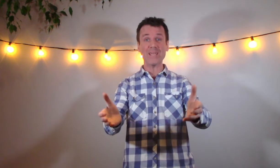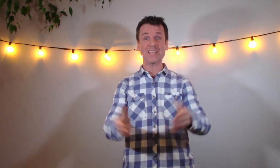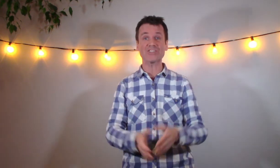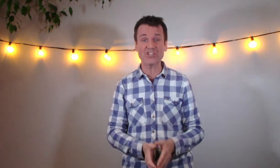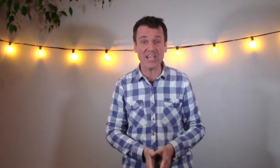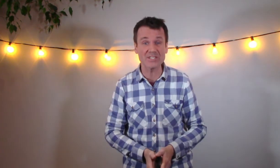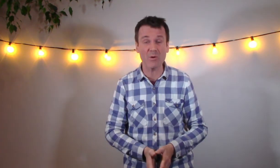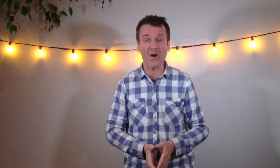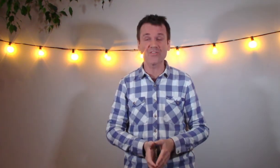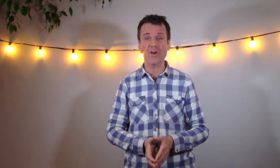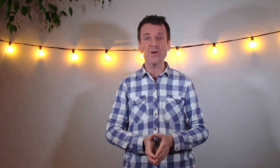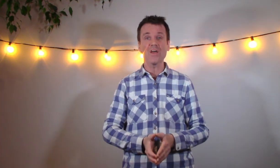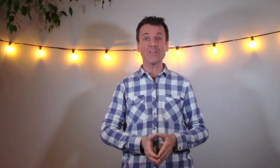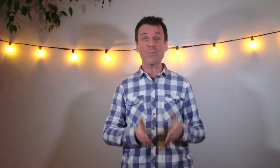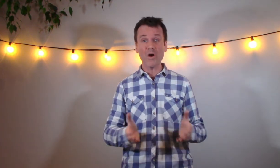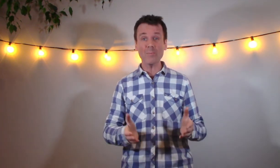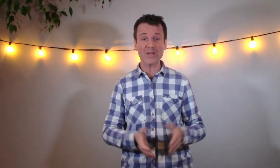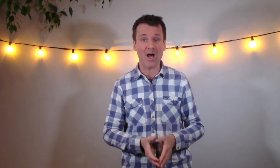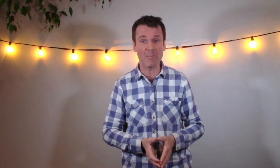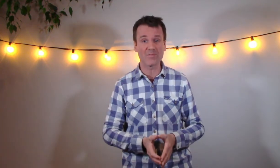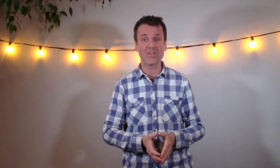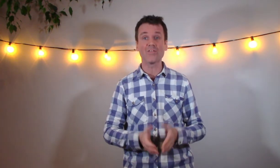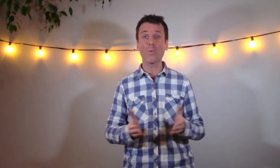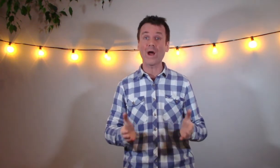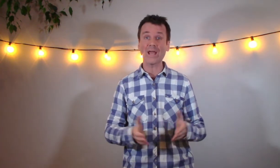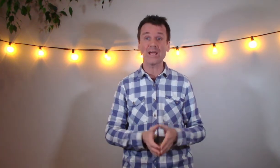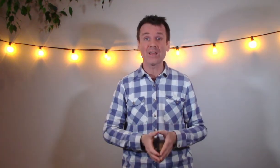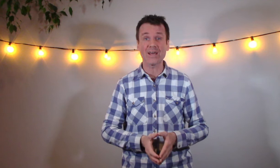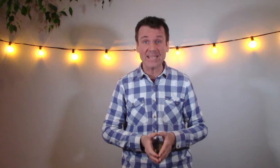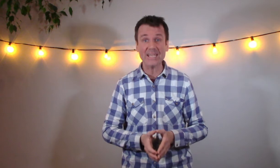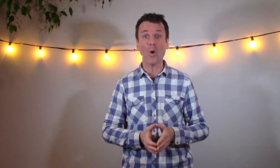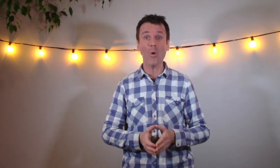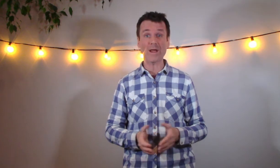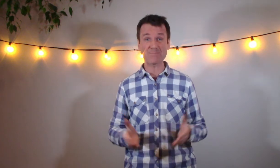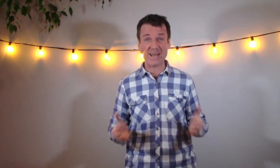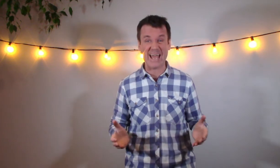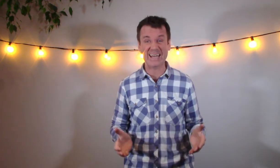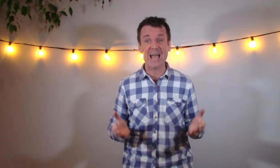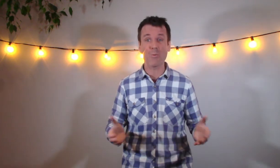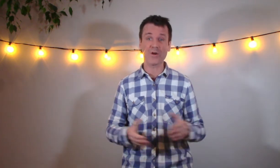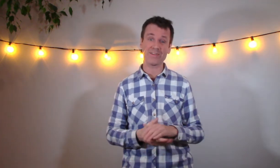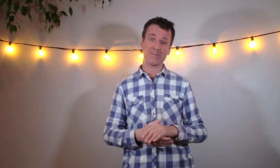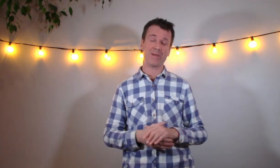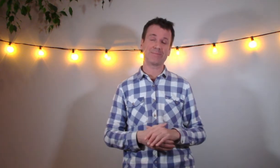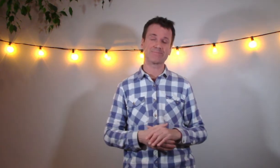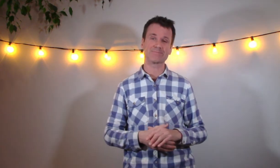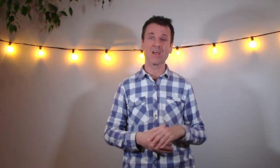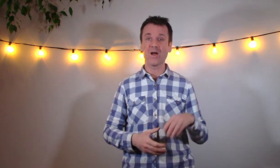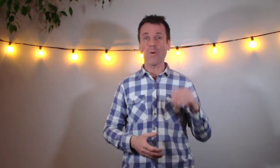to change the world so that the world becomes the way that he always planned and wanted it to be.